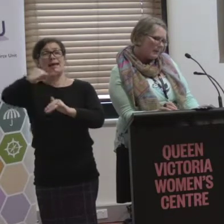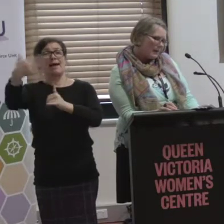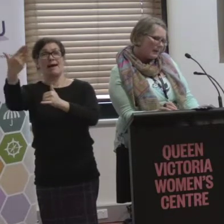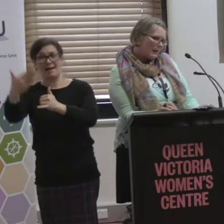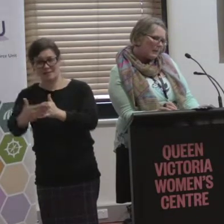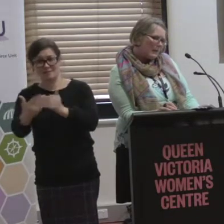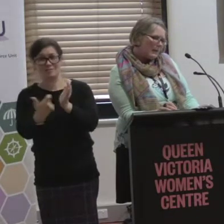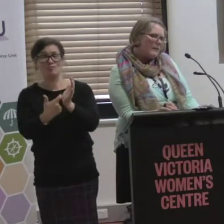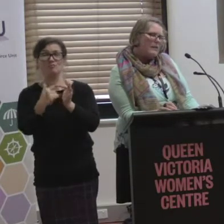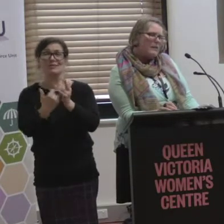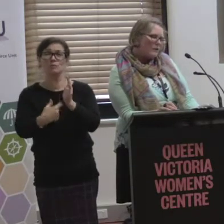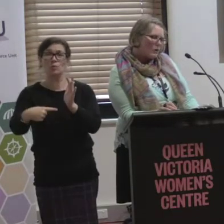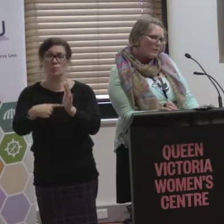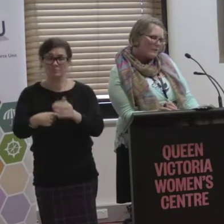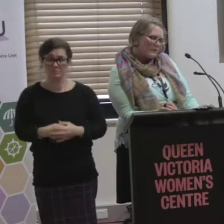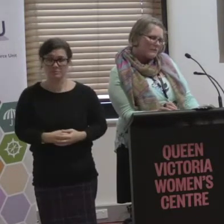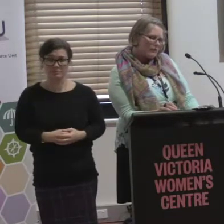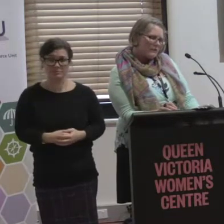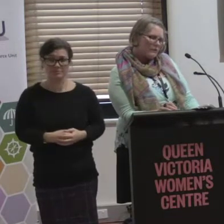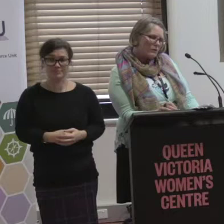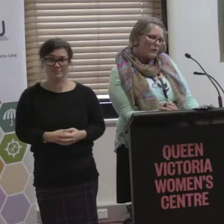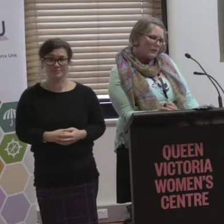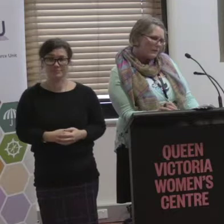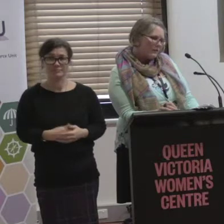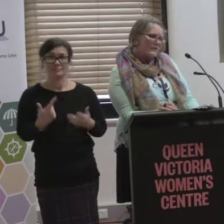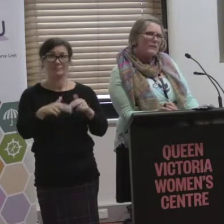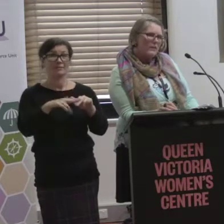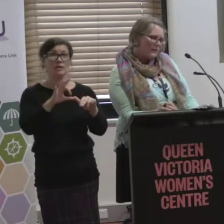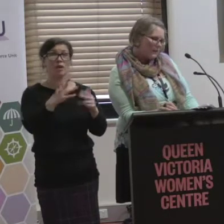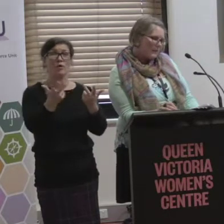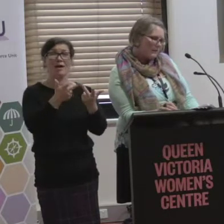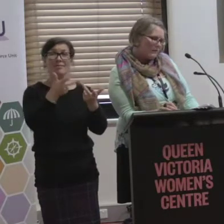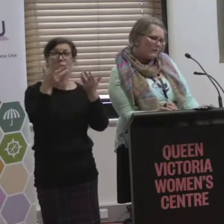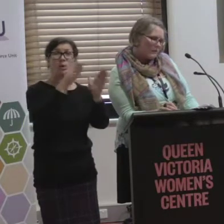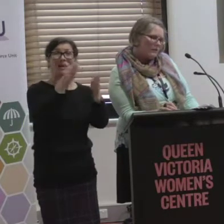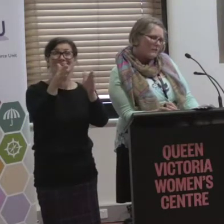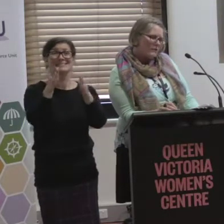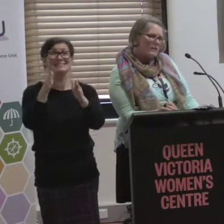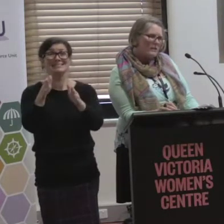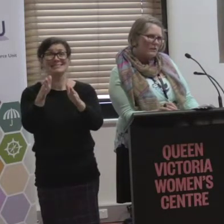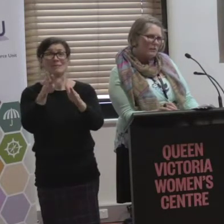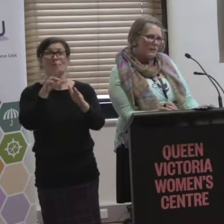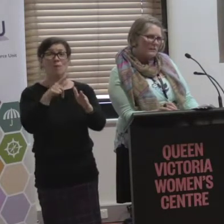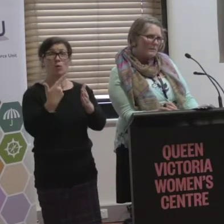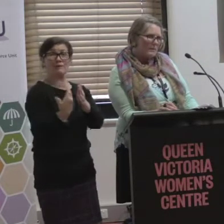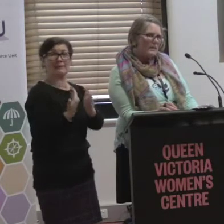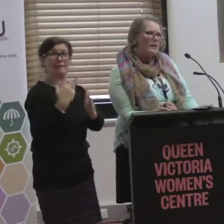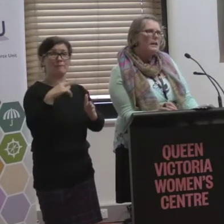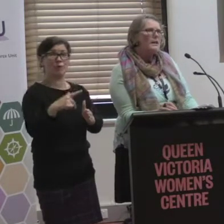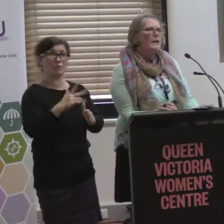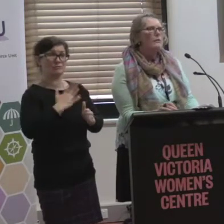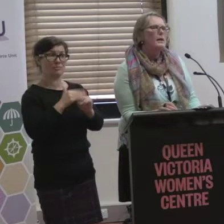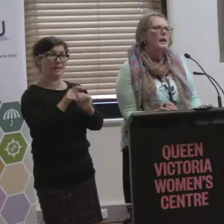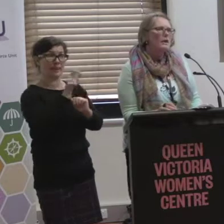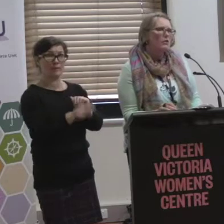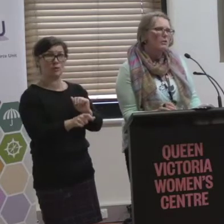administration. If there is no less restrictive alternative to safeguard the interests of the individual with a disability,